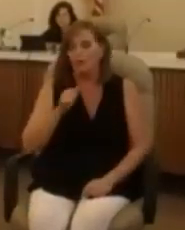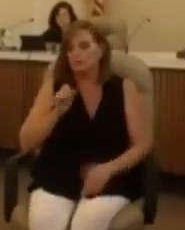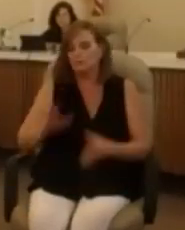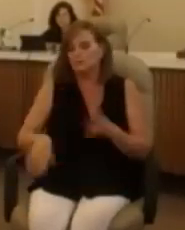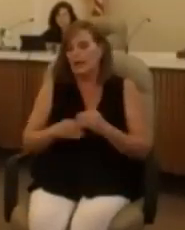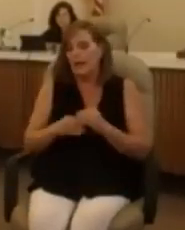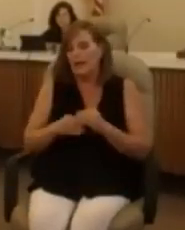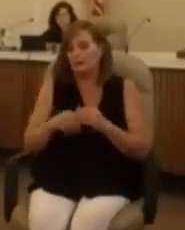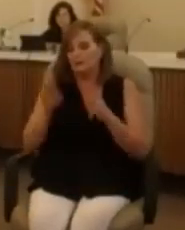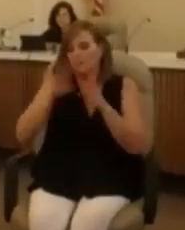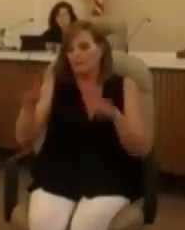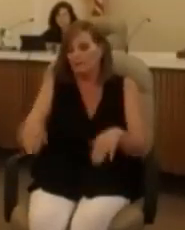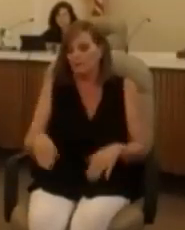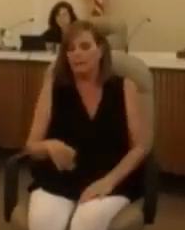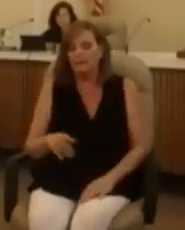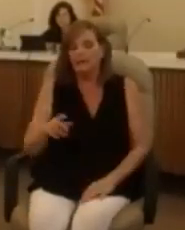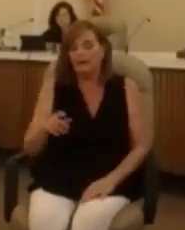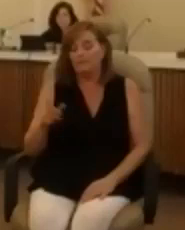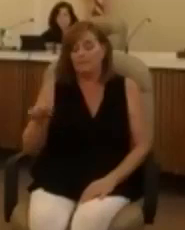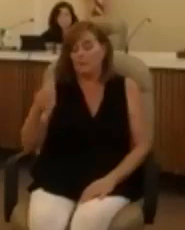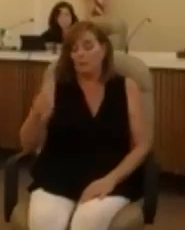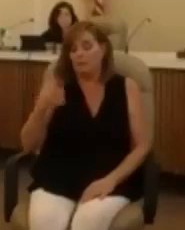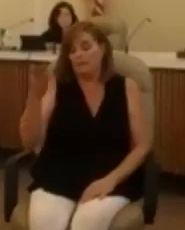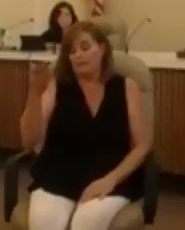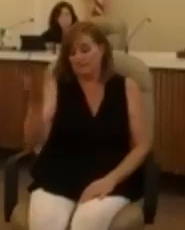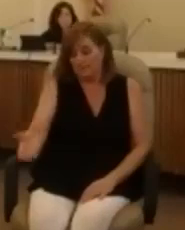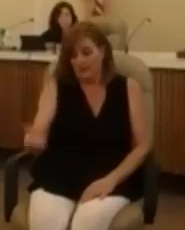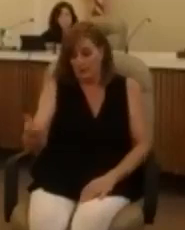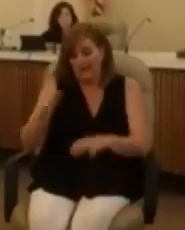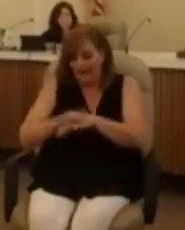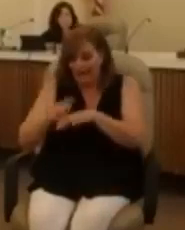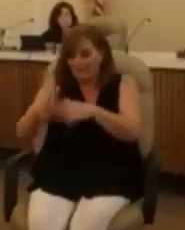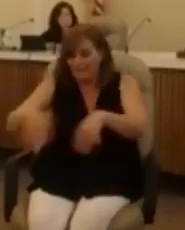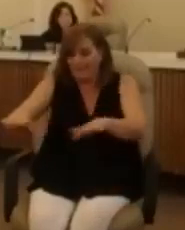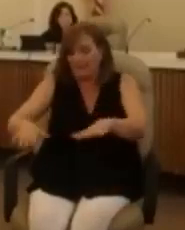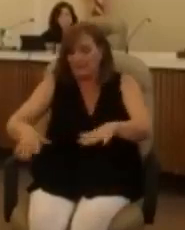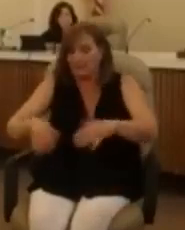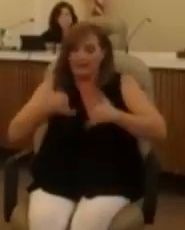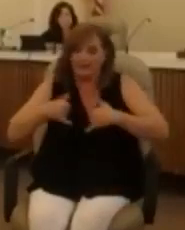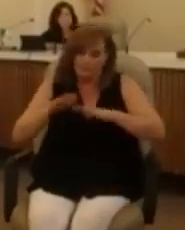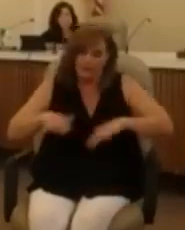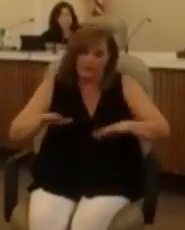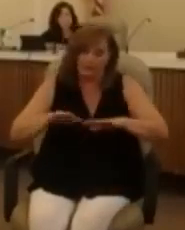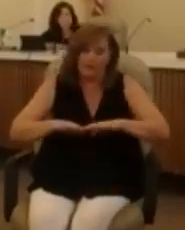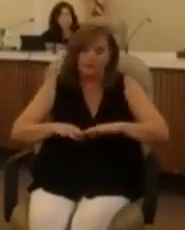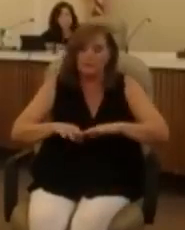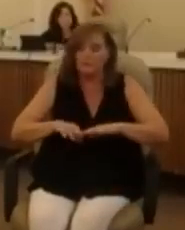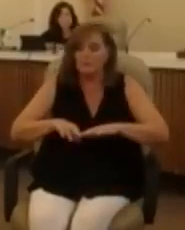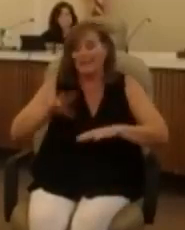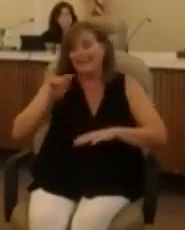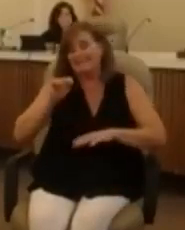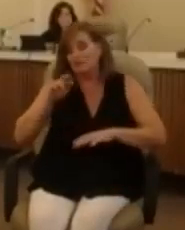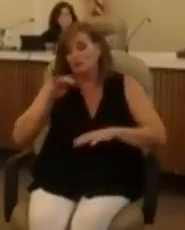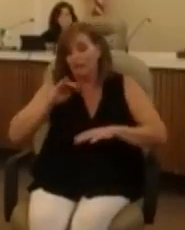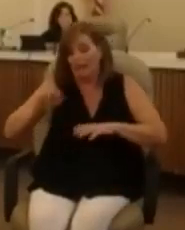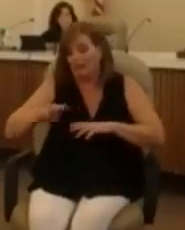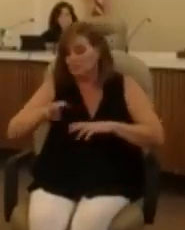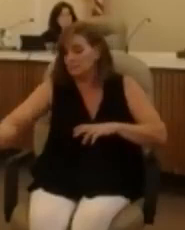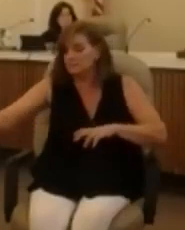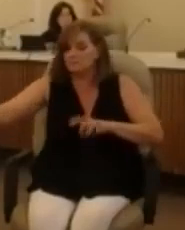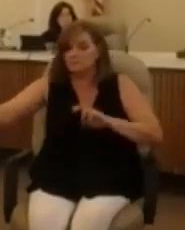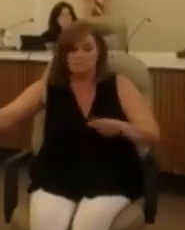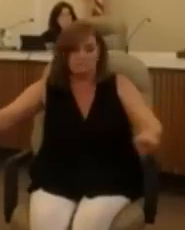If all that ends up being there is a playground and trails leading to the park or to the Lehigh Valley Trail,